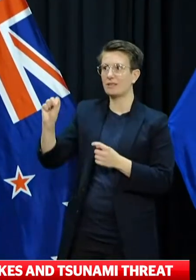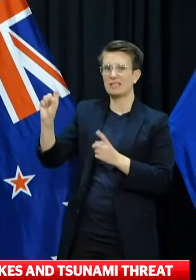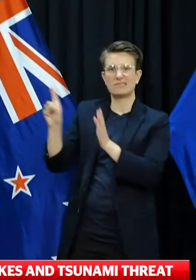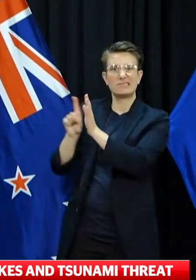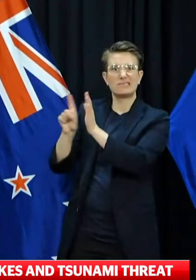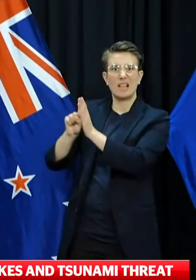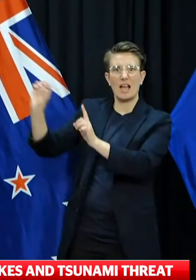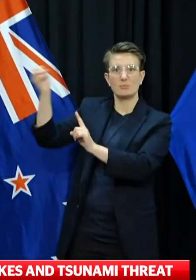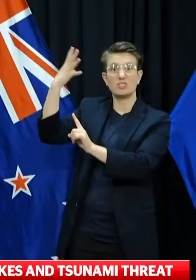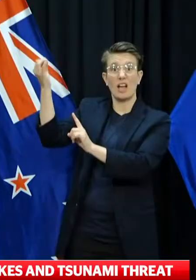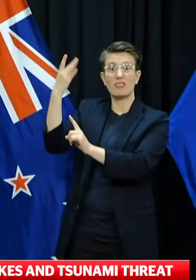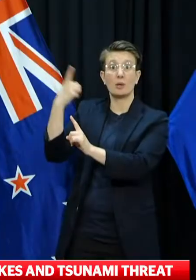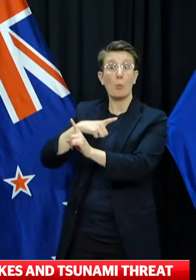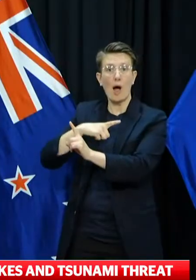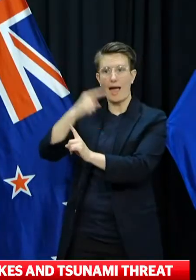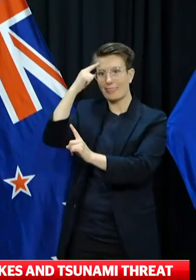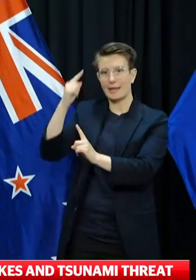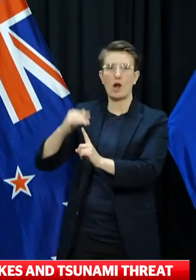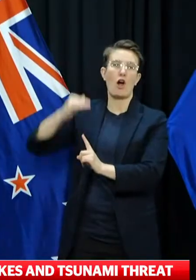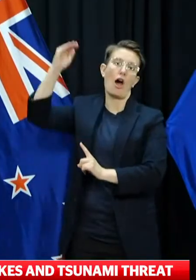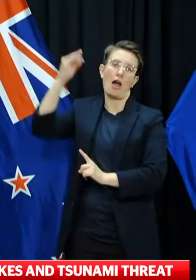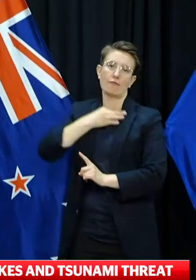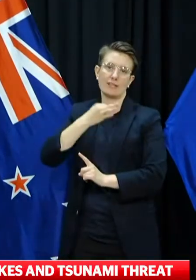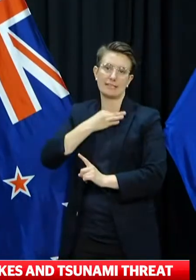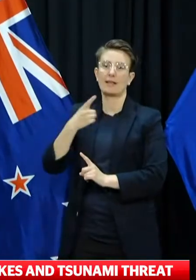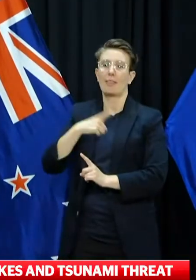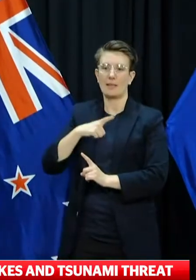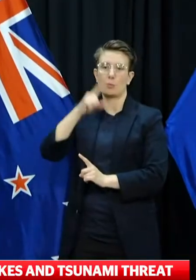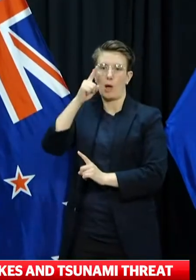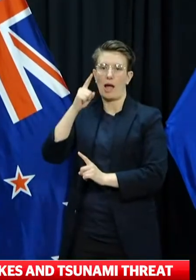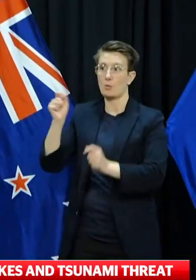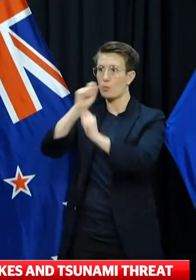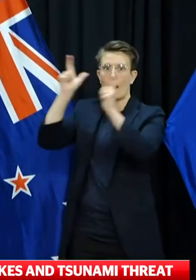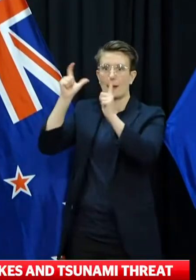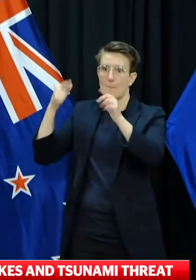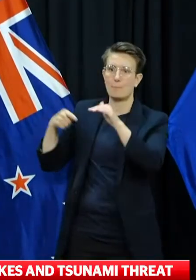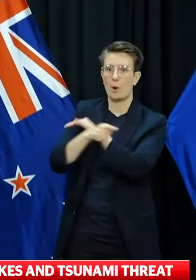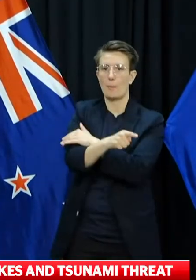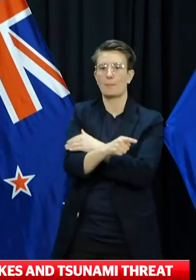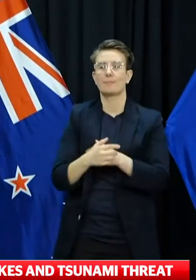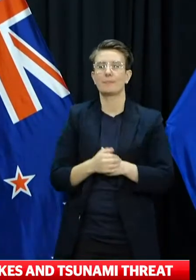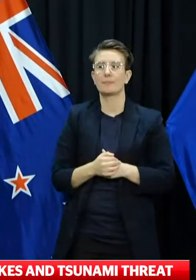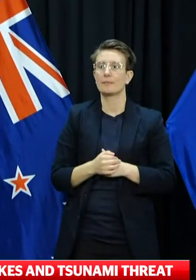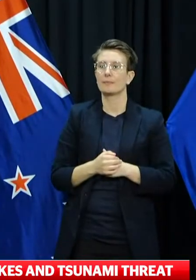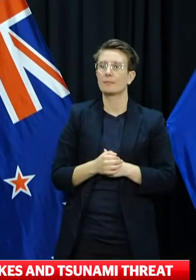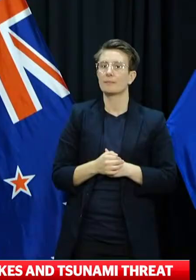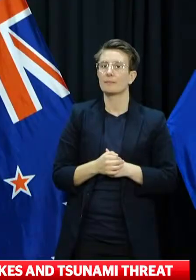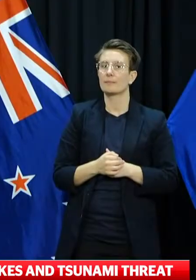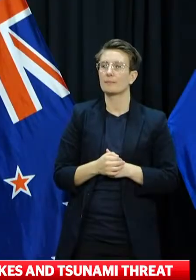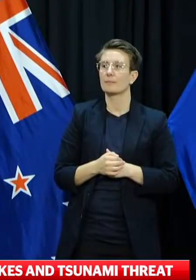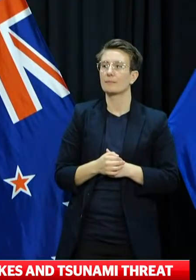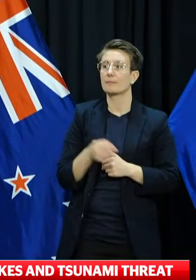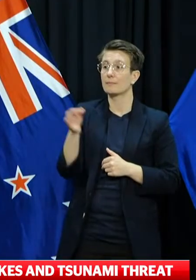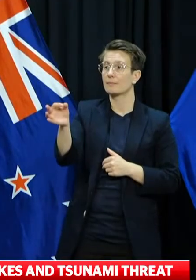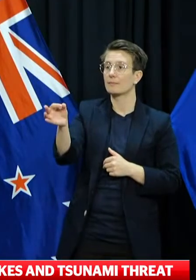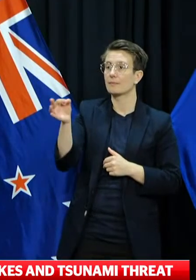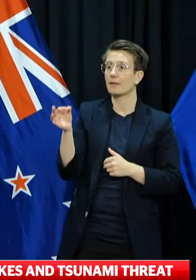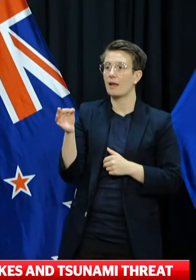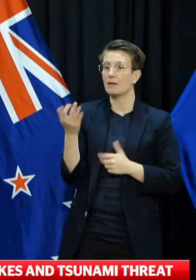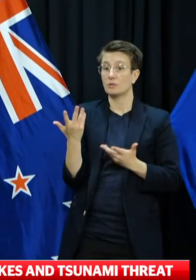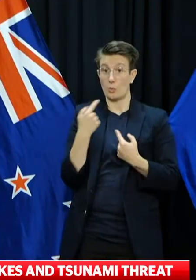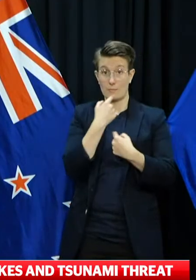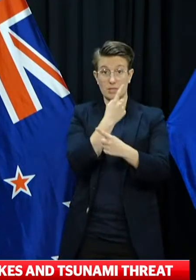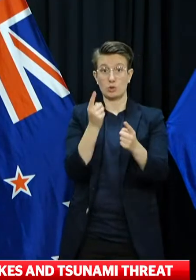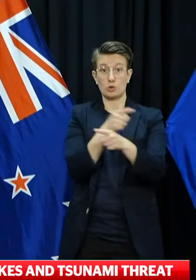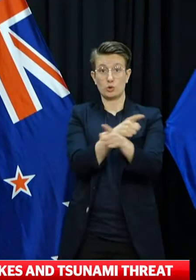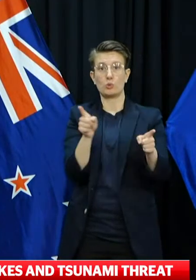and then obviously that caused people to move into action. We're in the middle of a lockdown. And just in terms of a message to